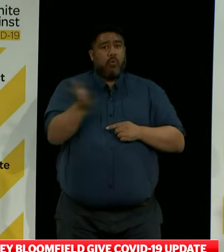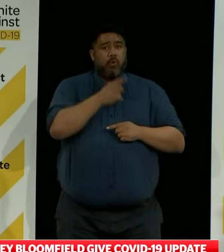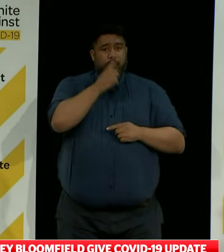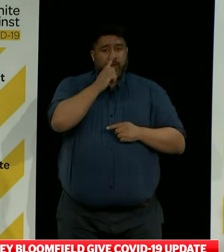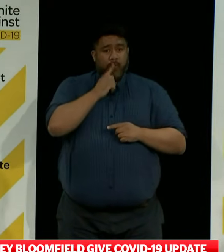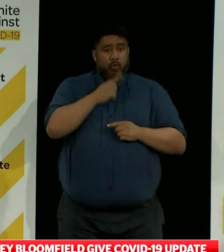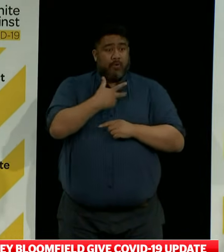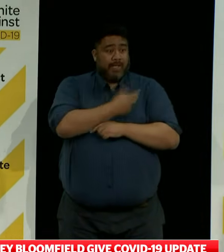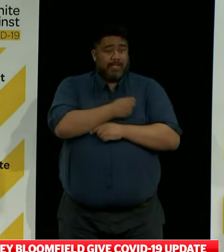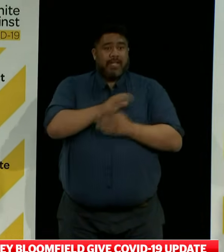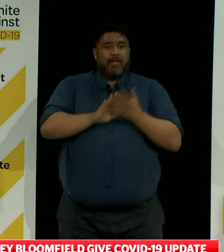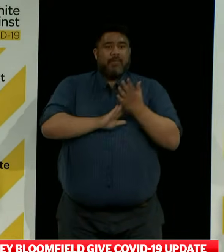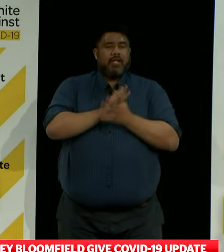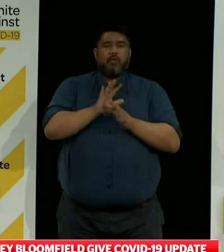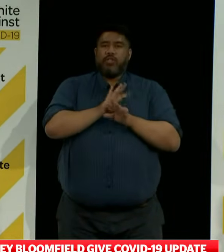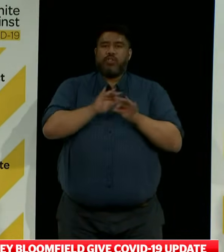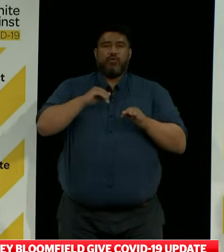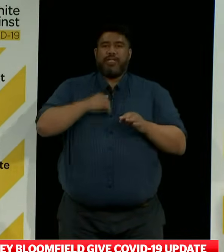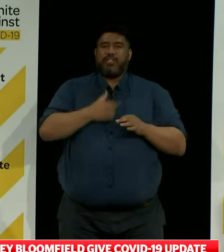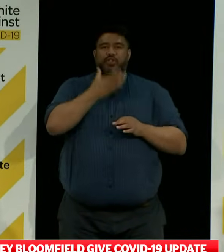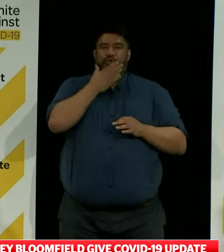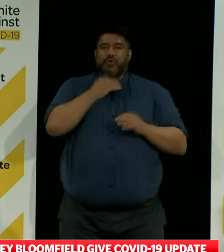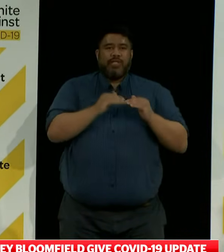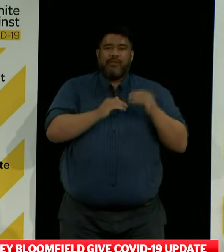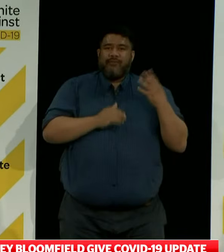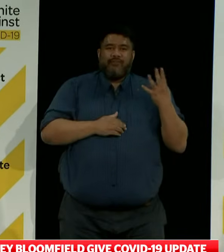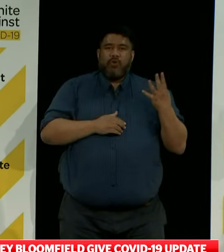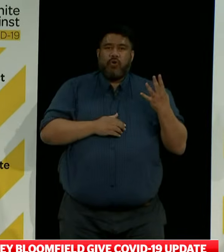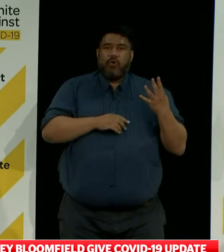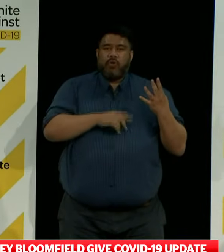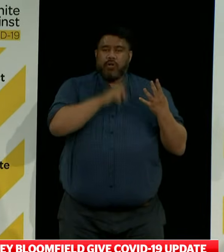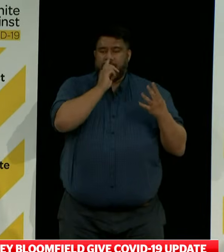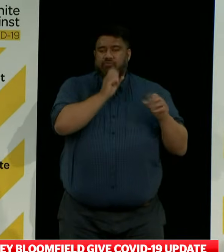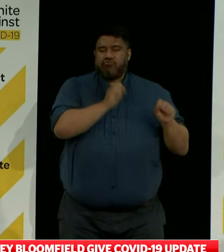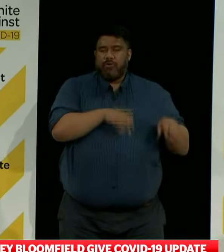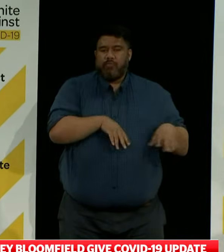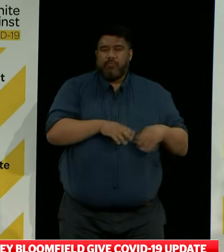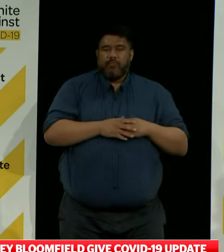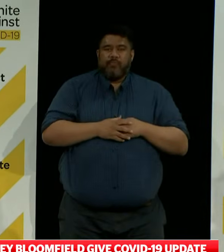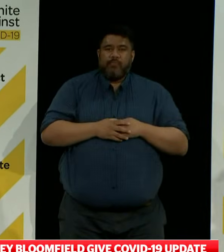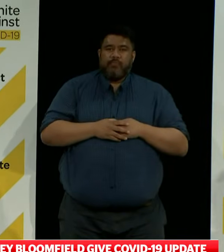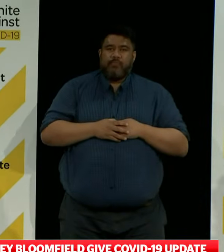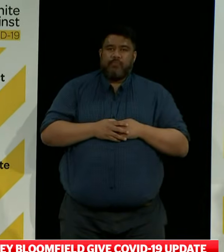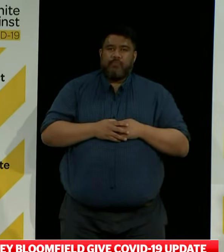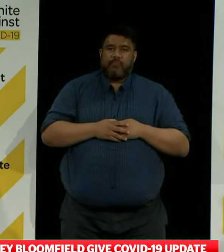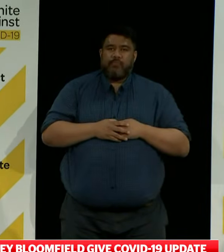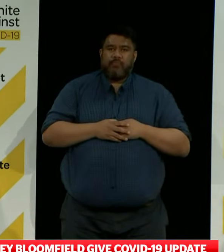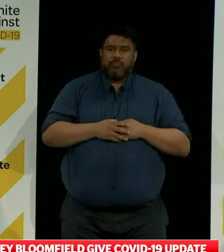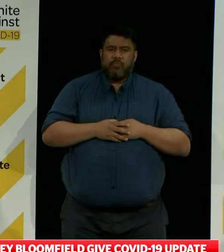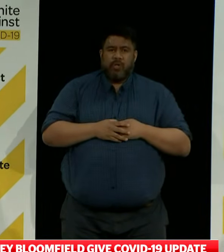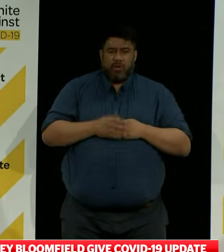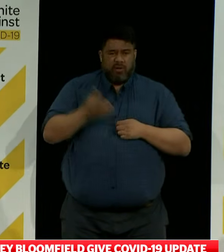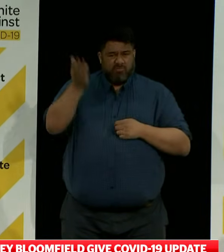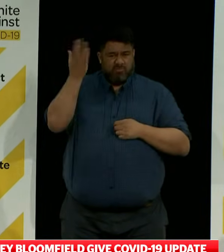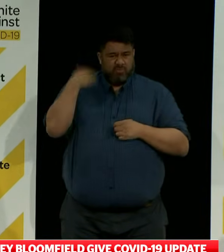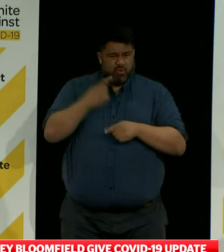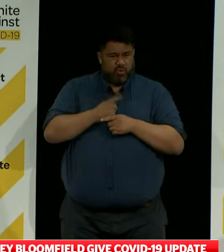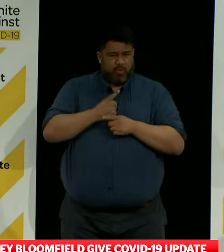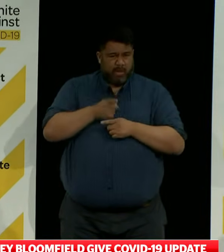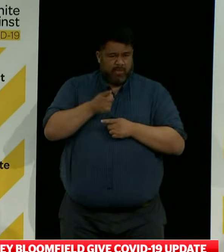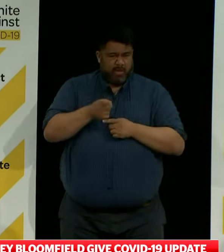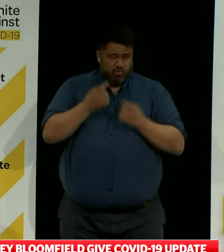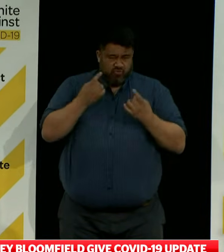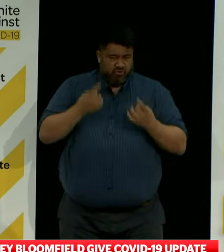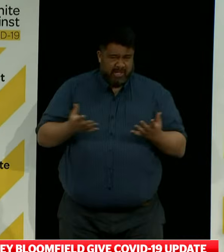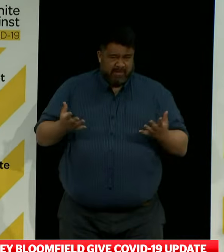to use blanket level 3 and 4 restrictions in the way that we have to date. And you've heard us talk about that extensively. And now